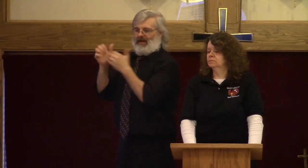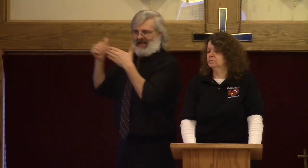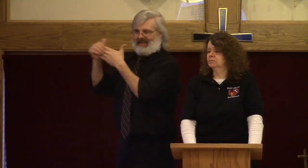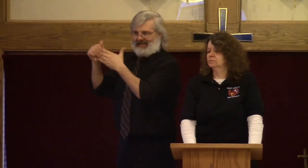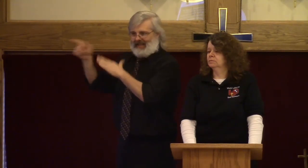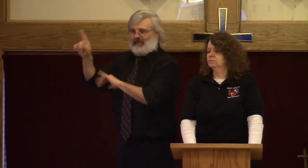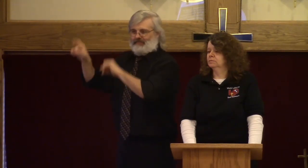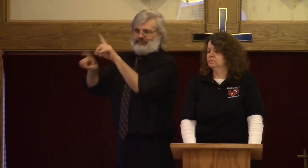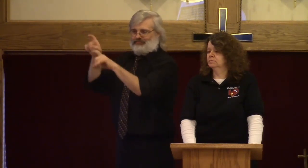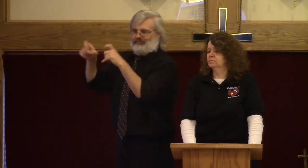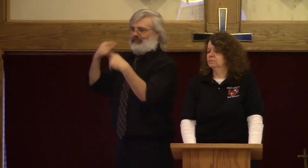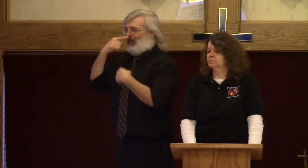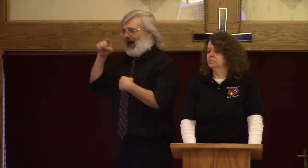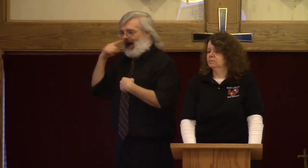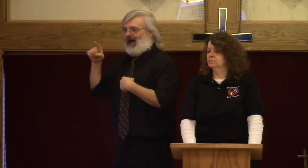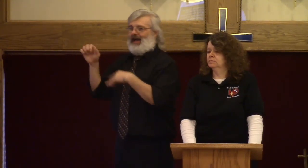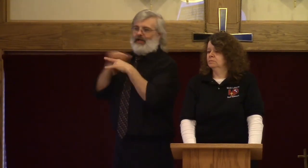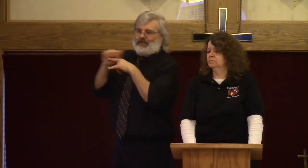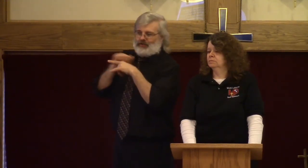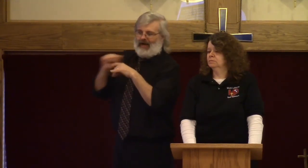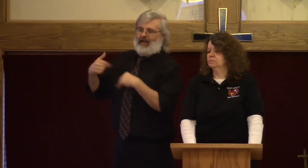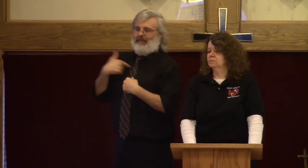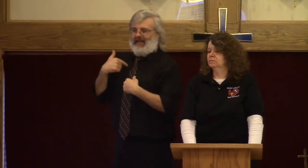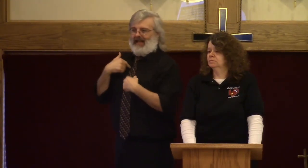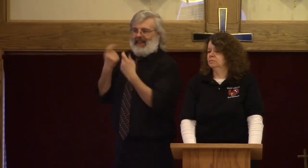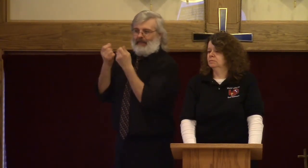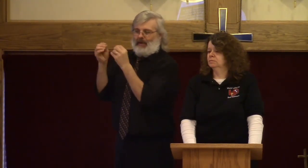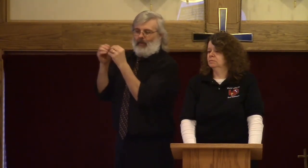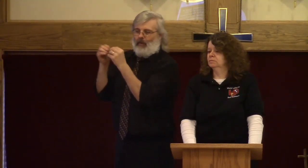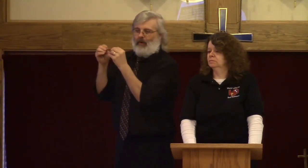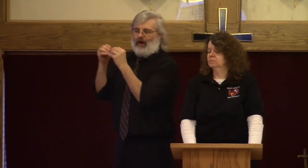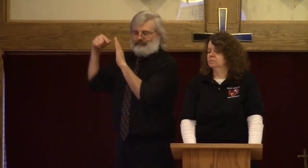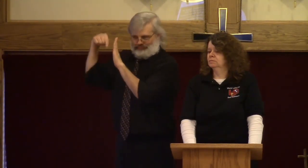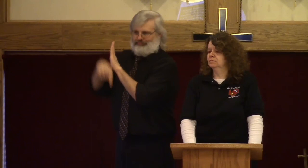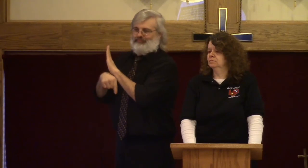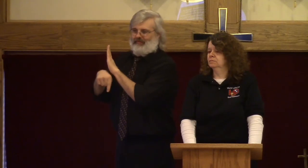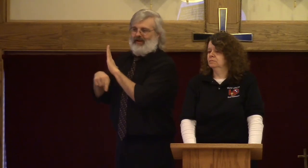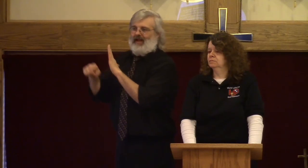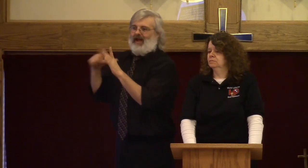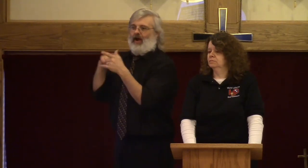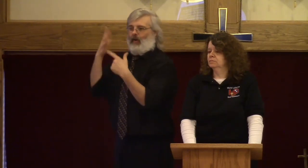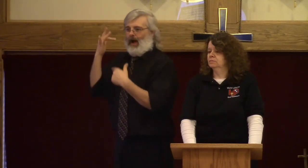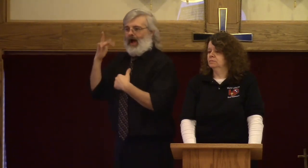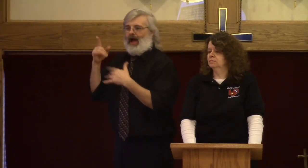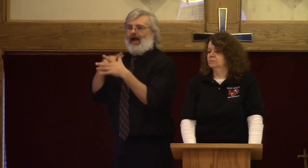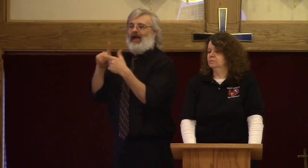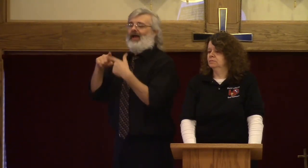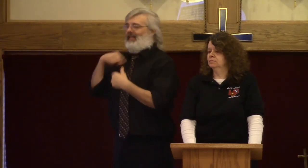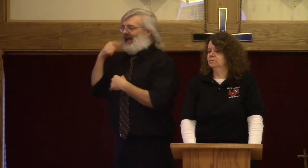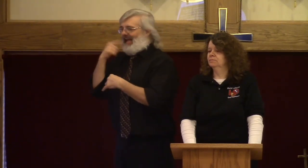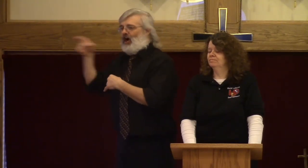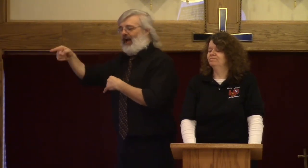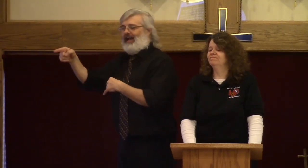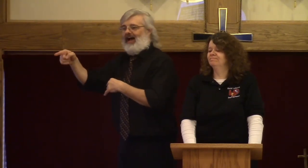with the leader training me a little bit more, why then hearing,